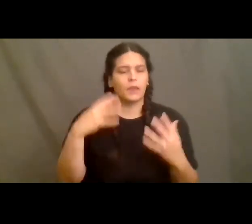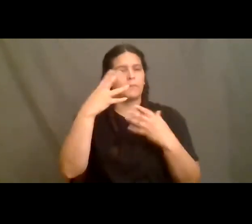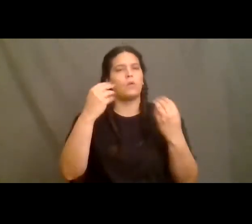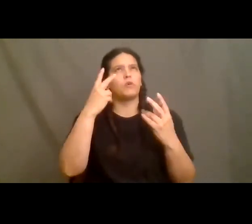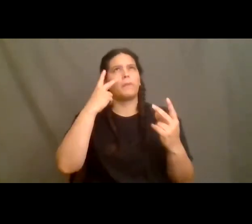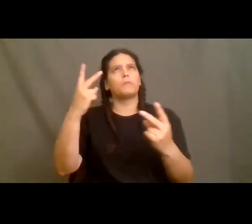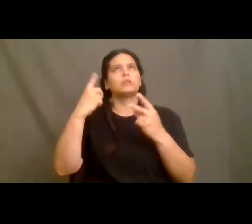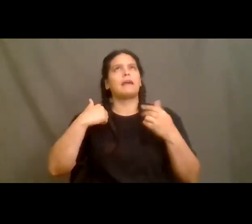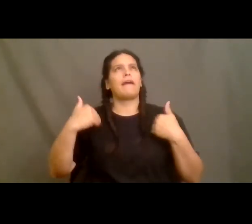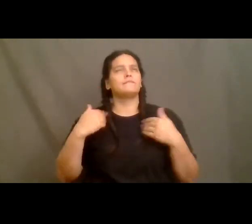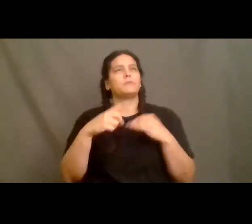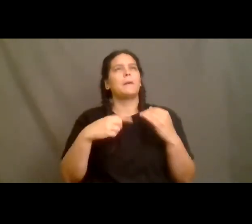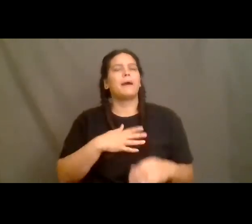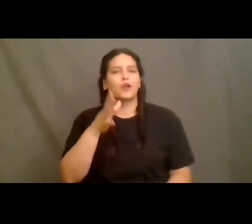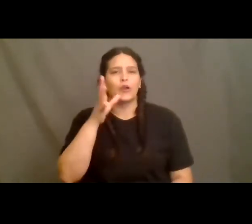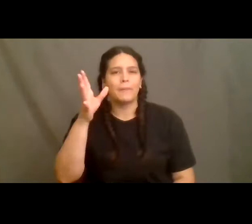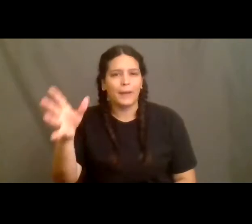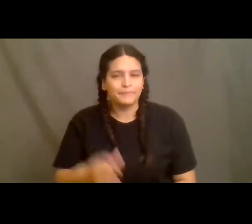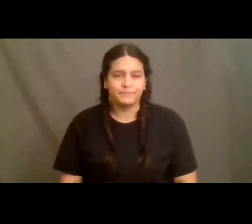grandma. But this song is